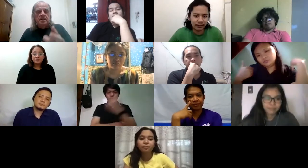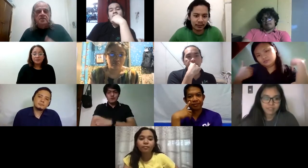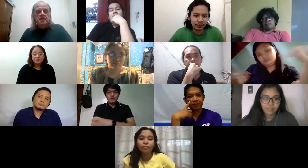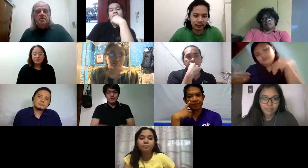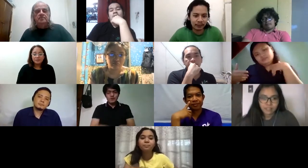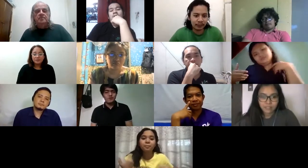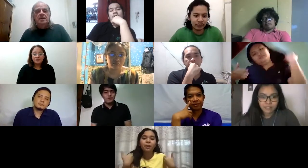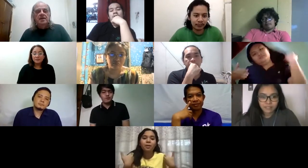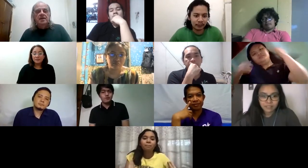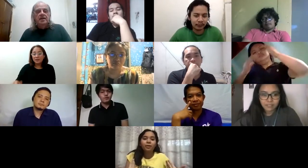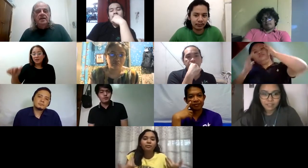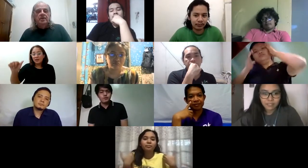ASL, you have